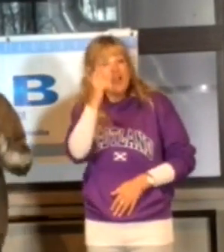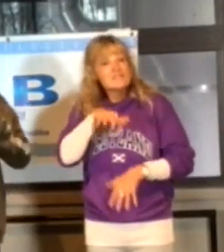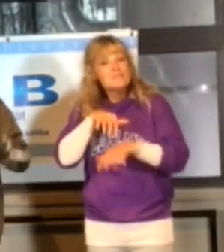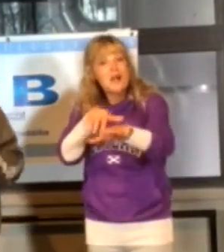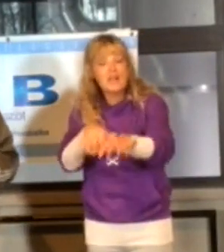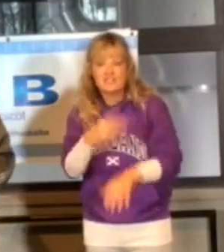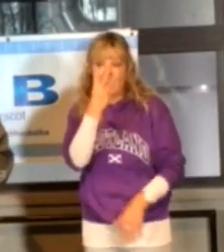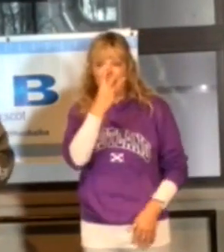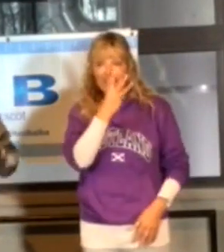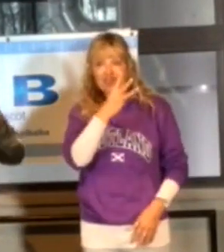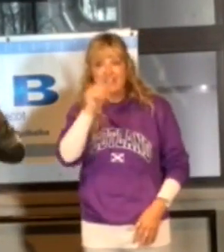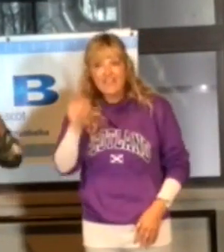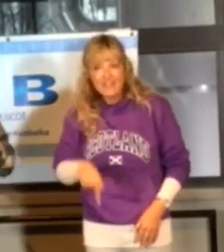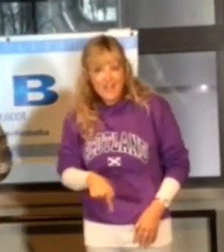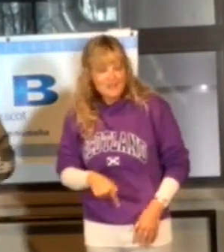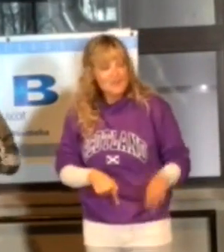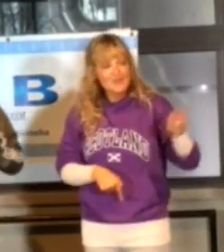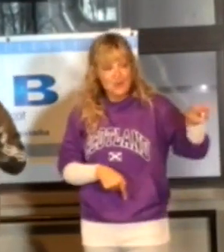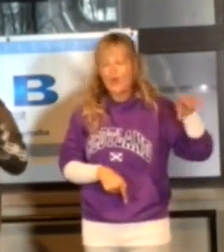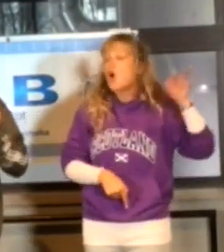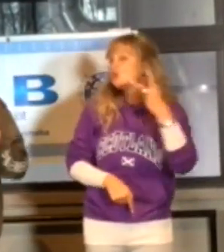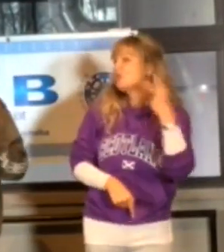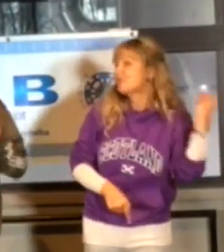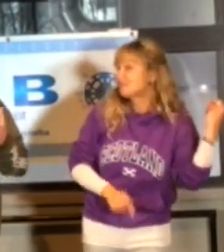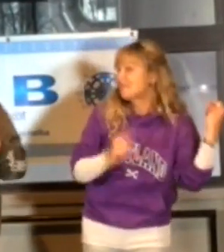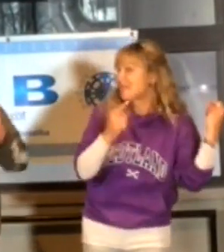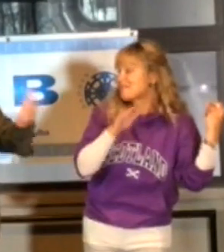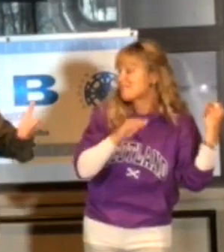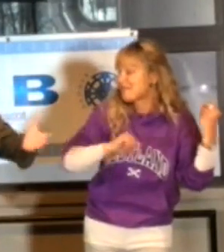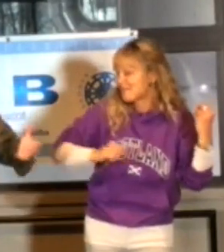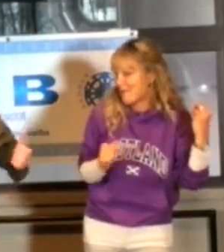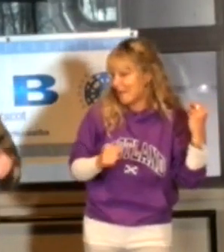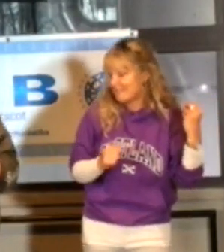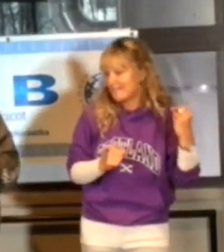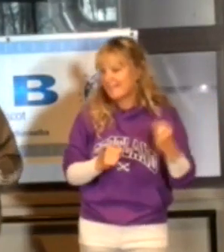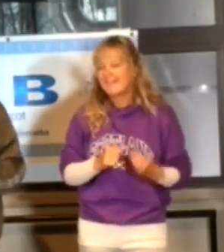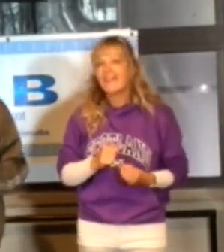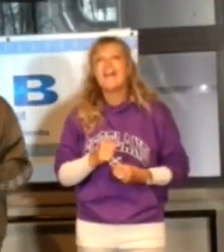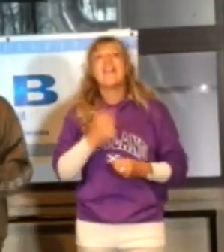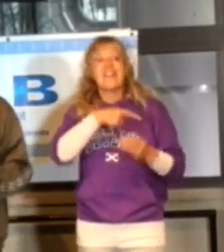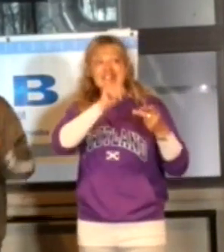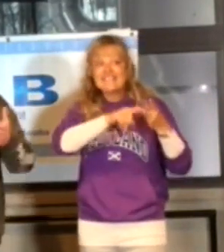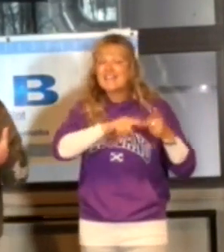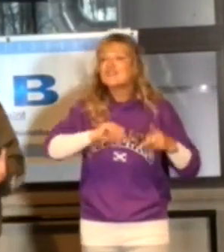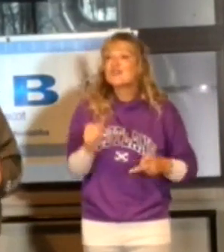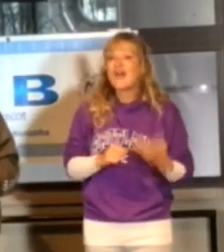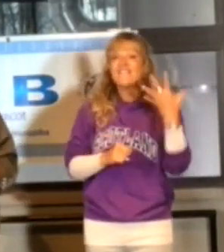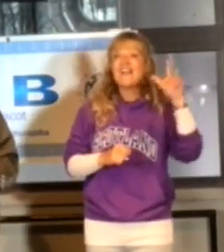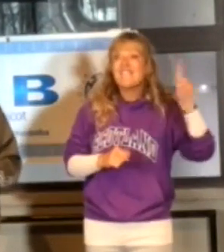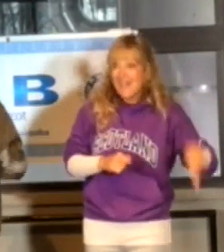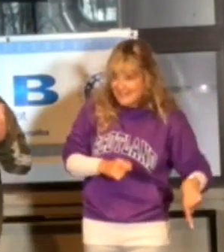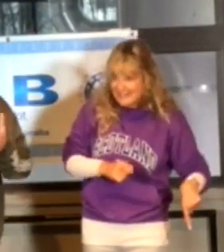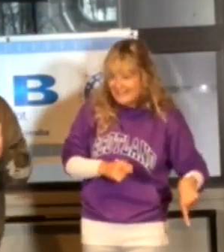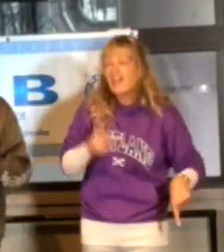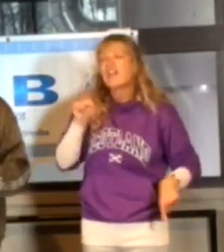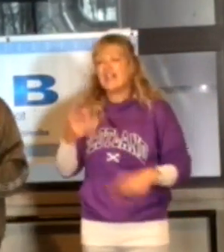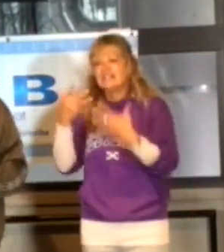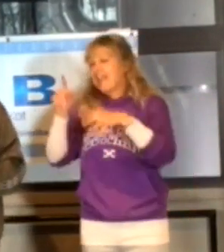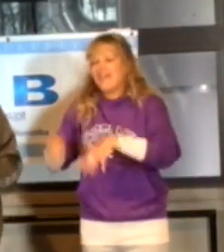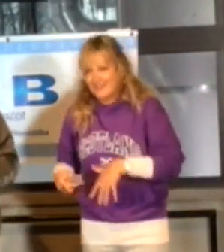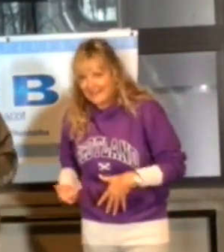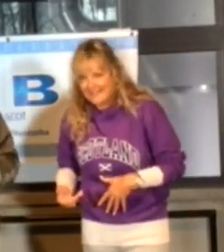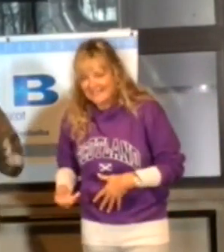had a few hundred, apparently, you know, so don't get above yourselves. So, Merthyr, there were 5,000, weren't they, in? And then in Carnarvon, 10,000